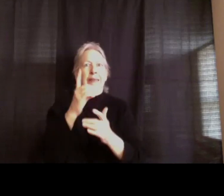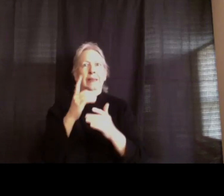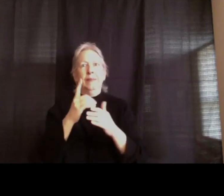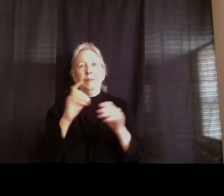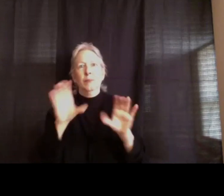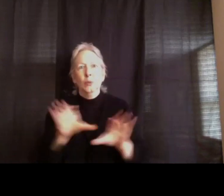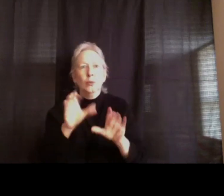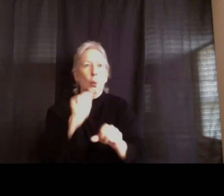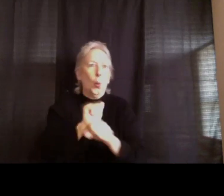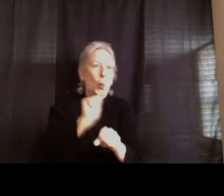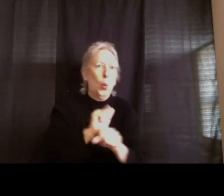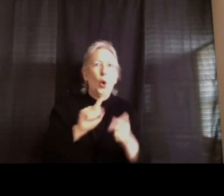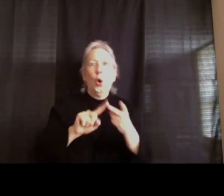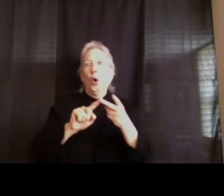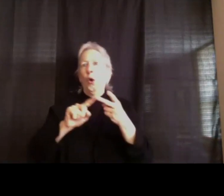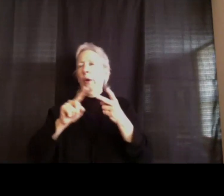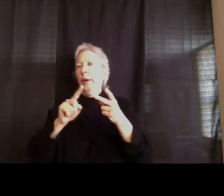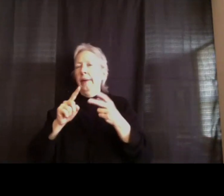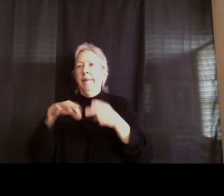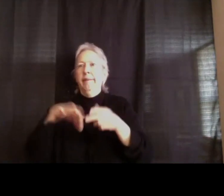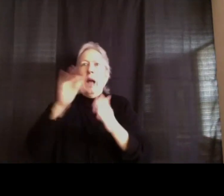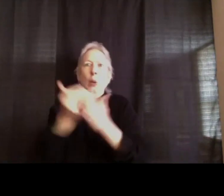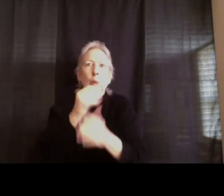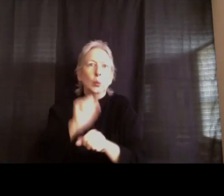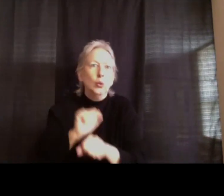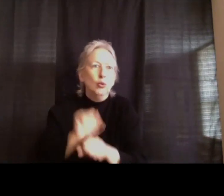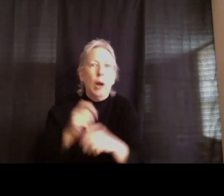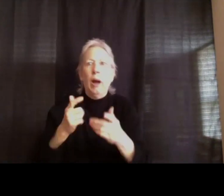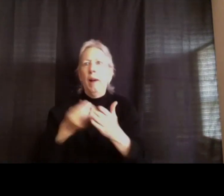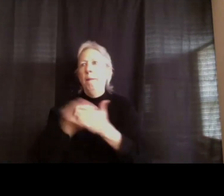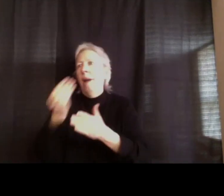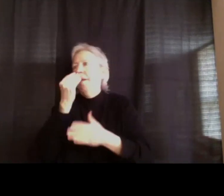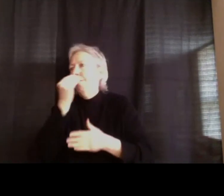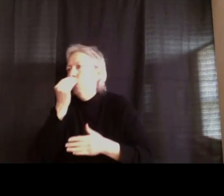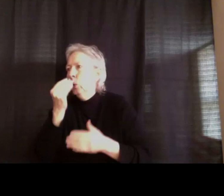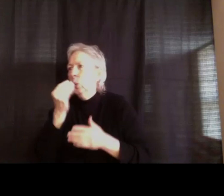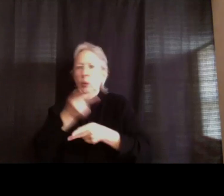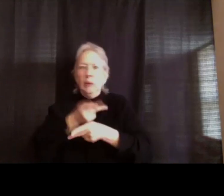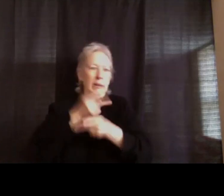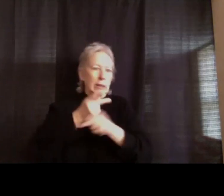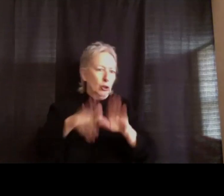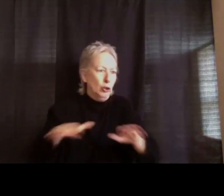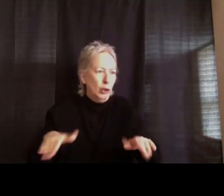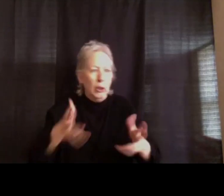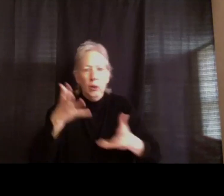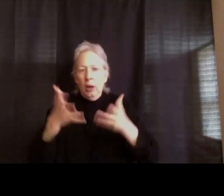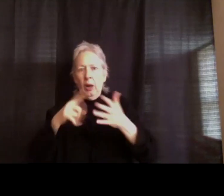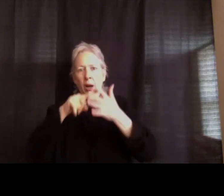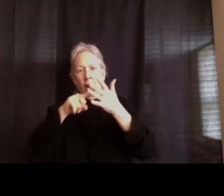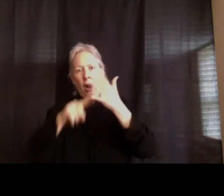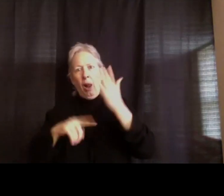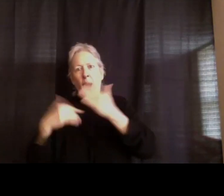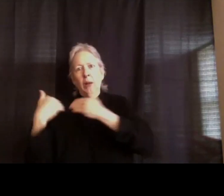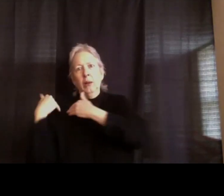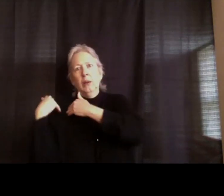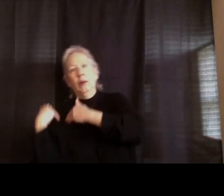trying to replace a paycheck, buying groceries, caring for children, caring for